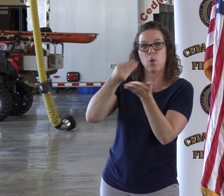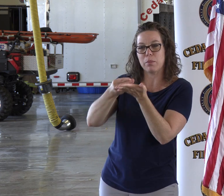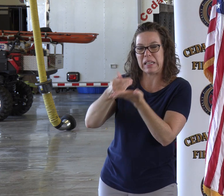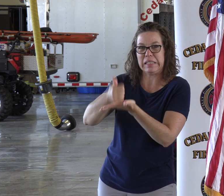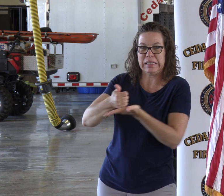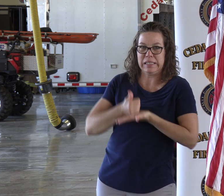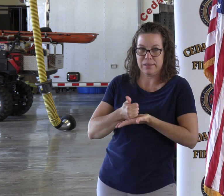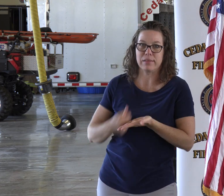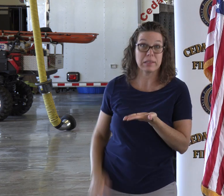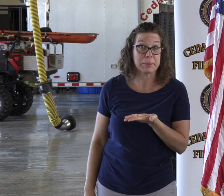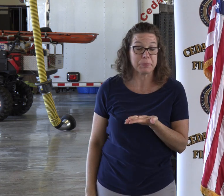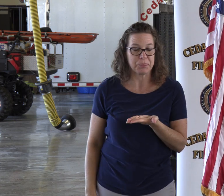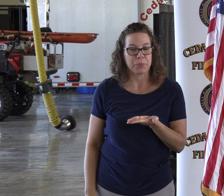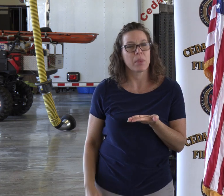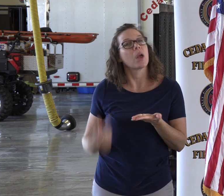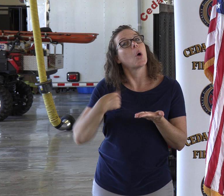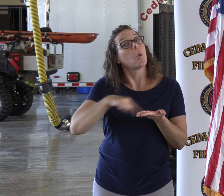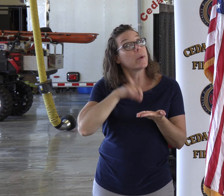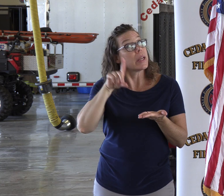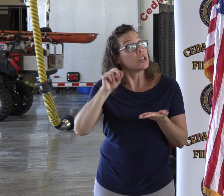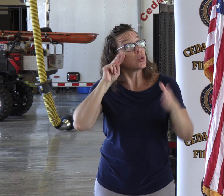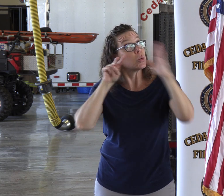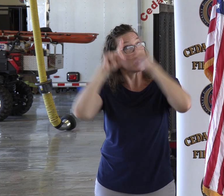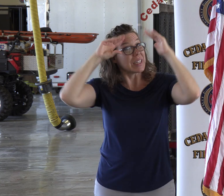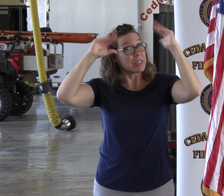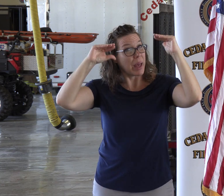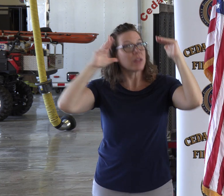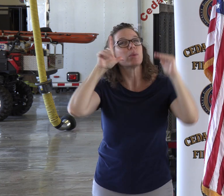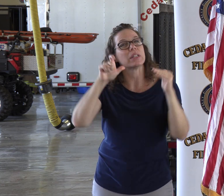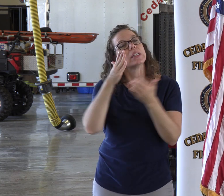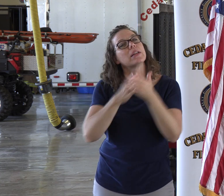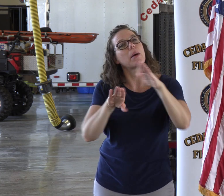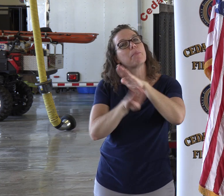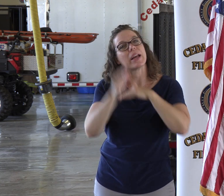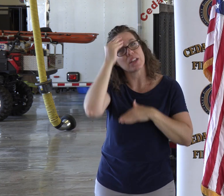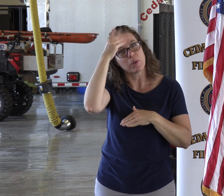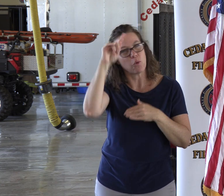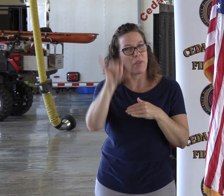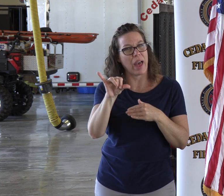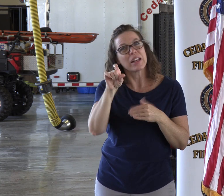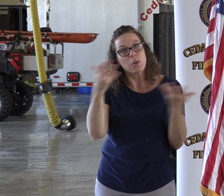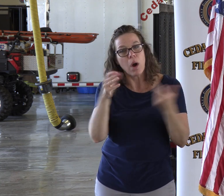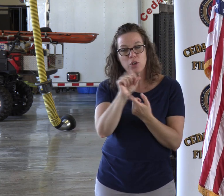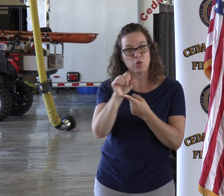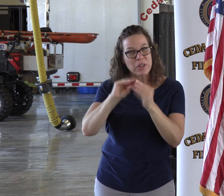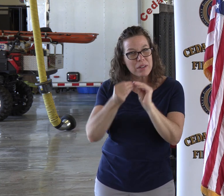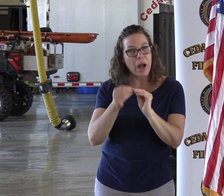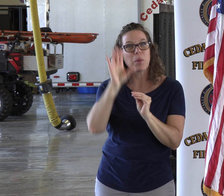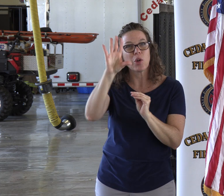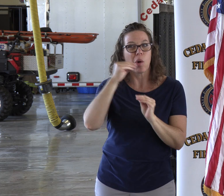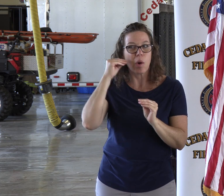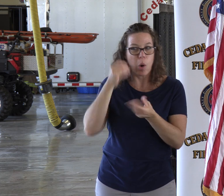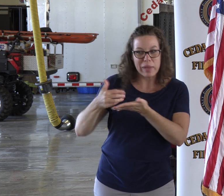assistance. We expect that you will need some basic information to do that, your Social Security number, your annual